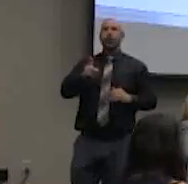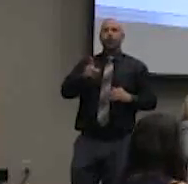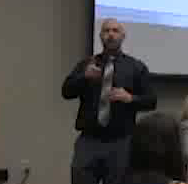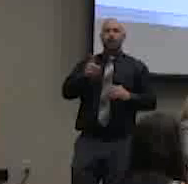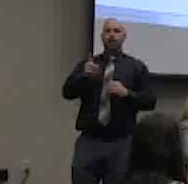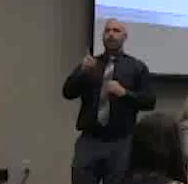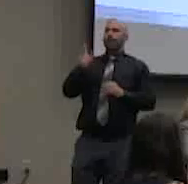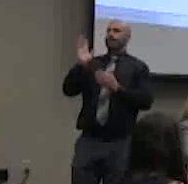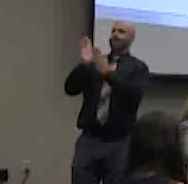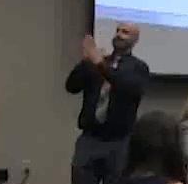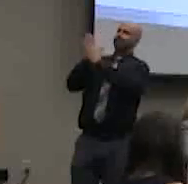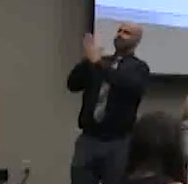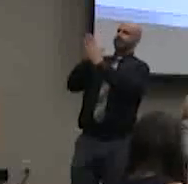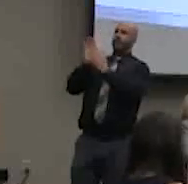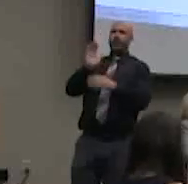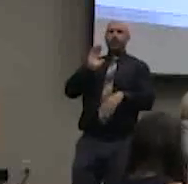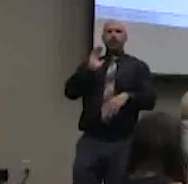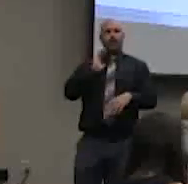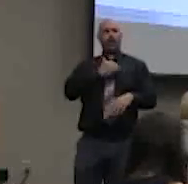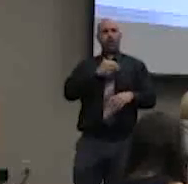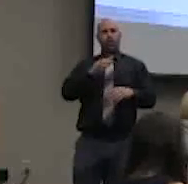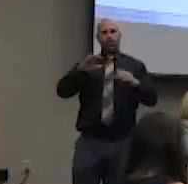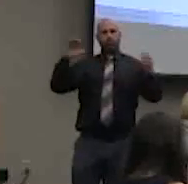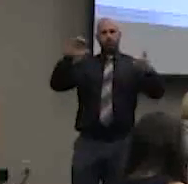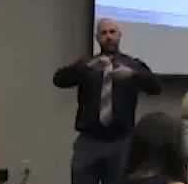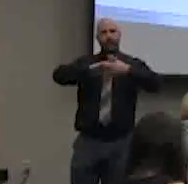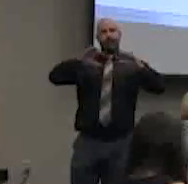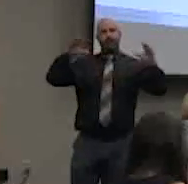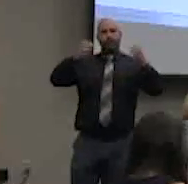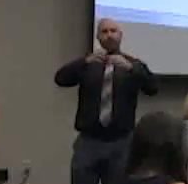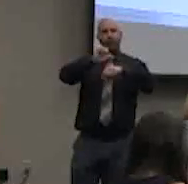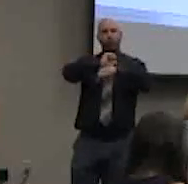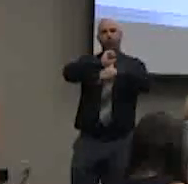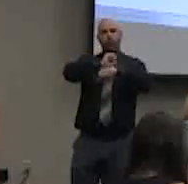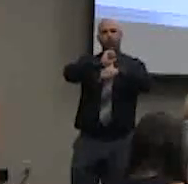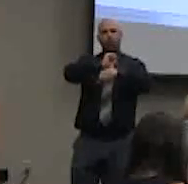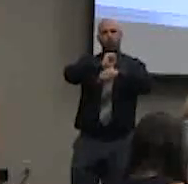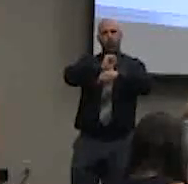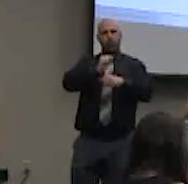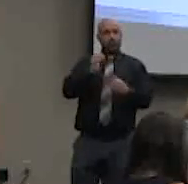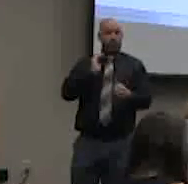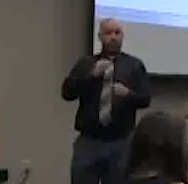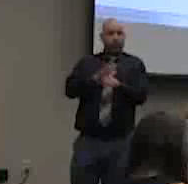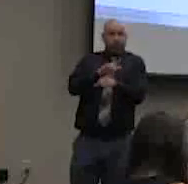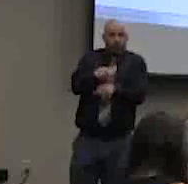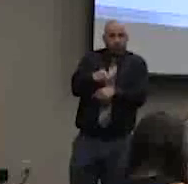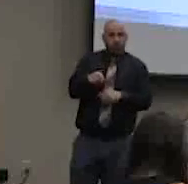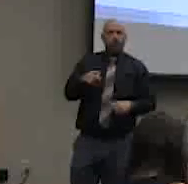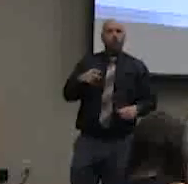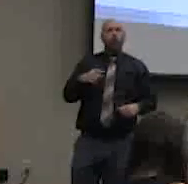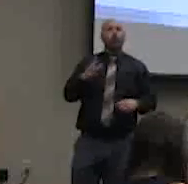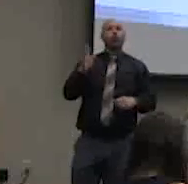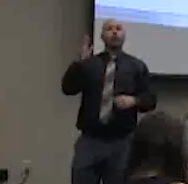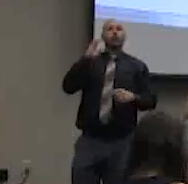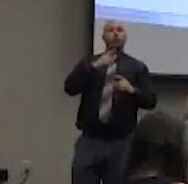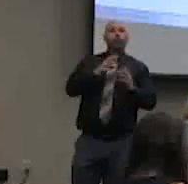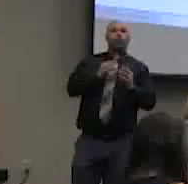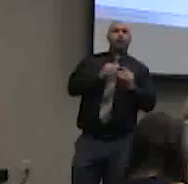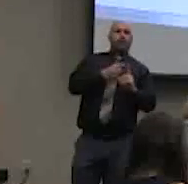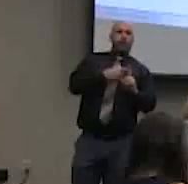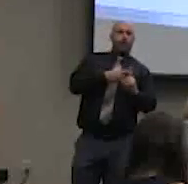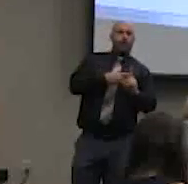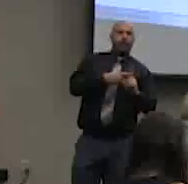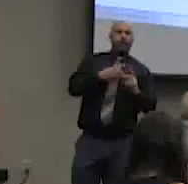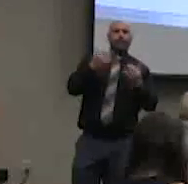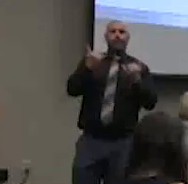our collaborative. We have a full collaborative that comes together. We were coming together monthly, now pretty much every other